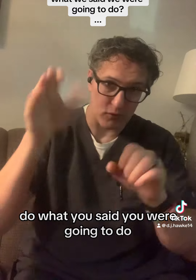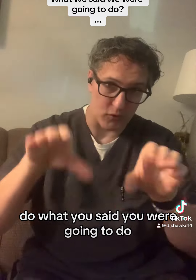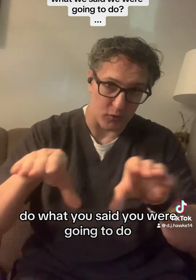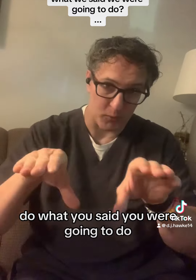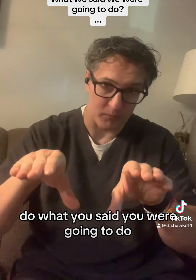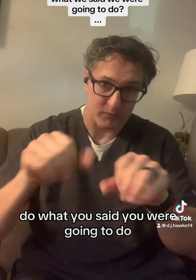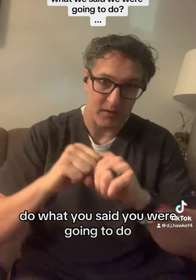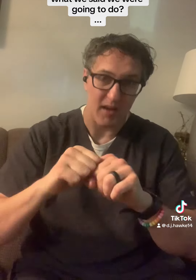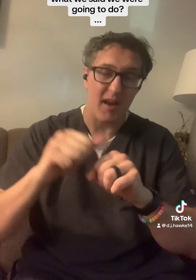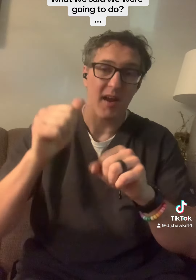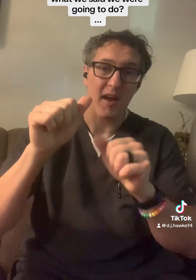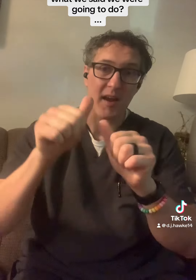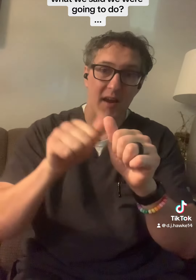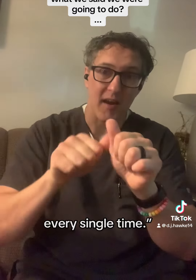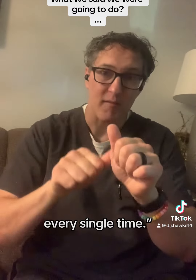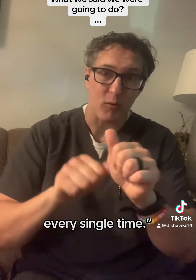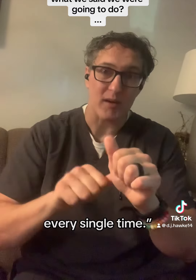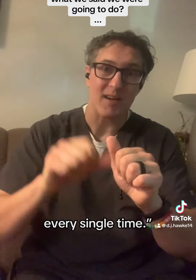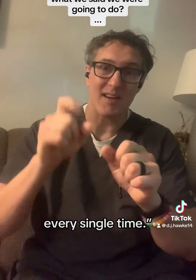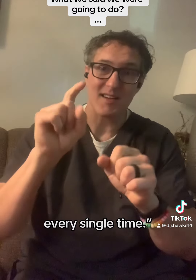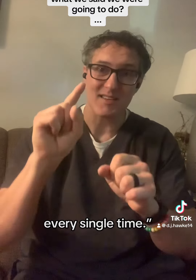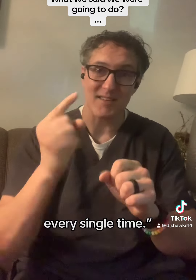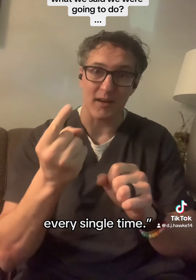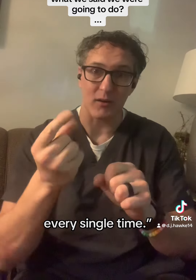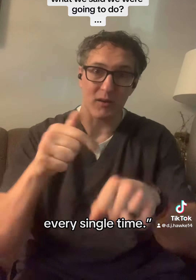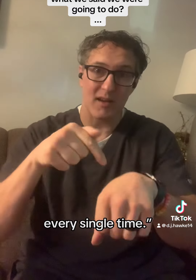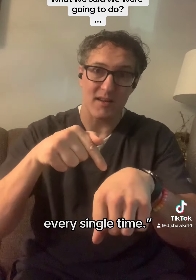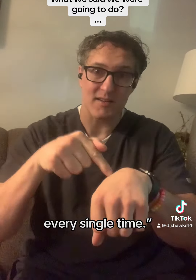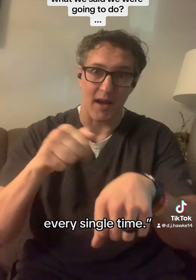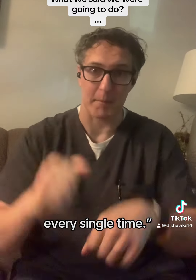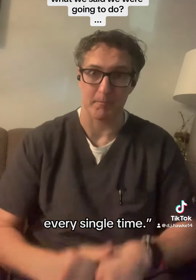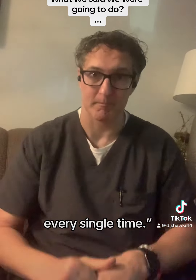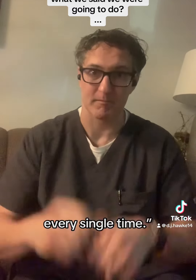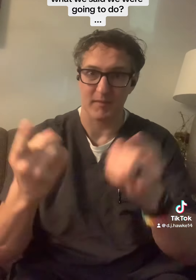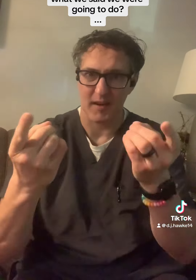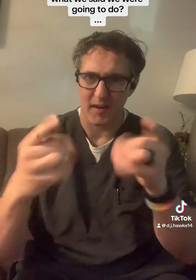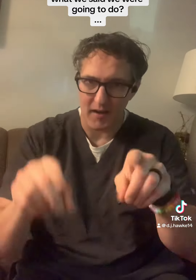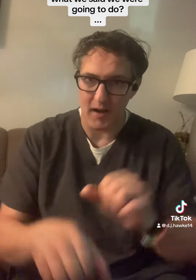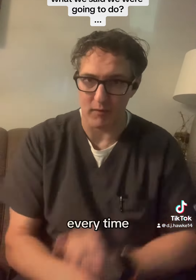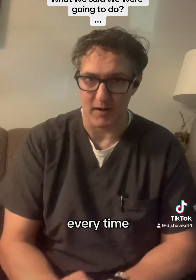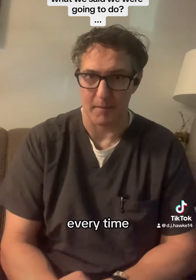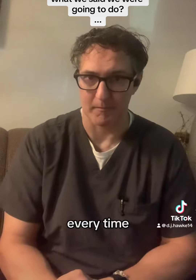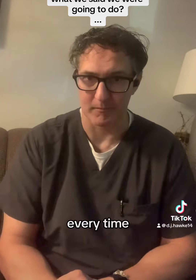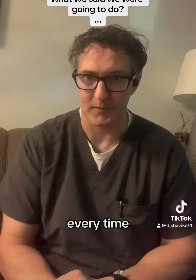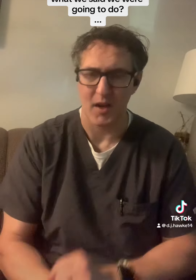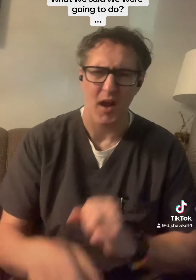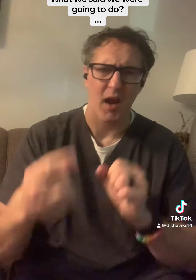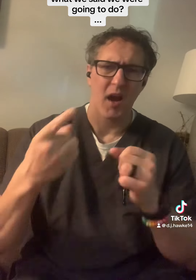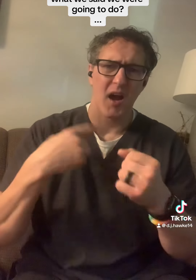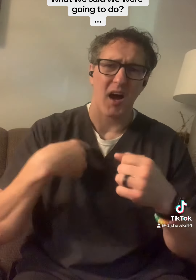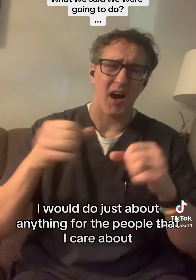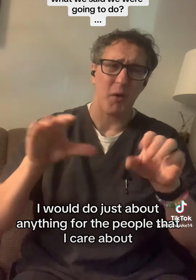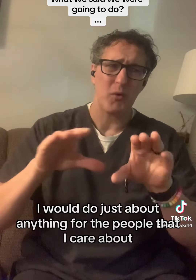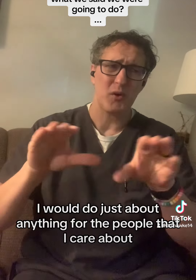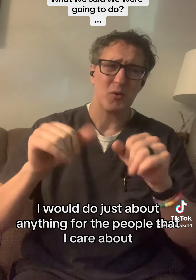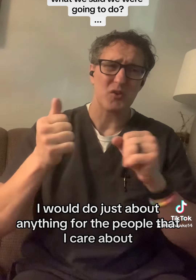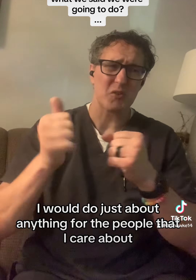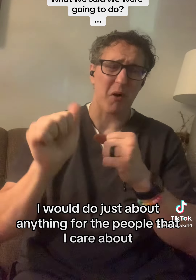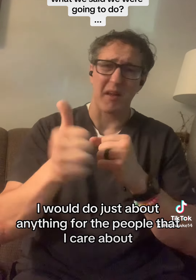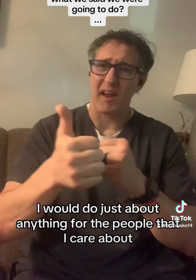do. Every single time. Every time. I would do just about